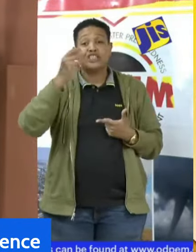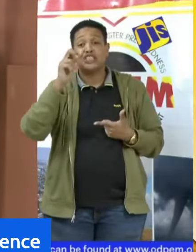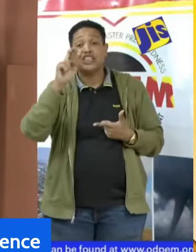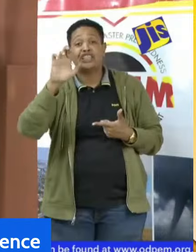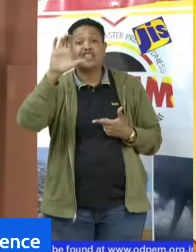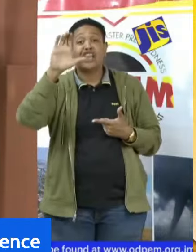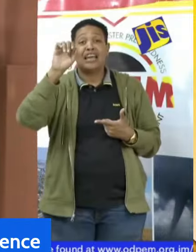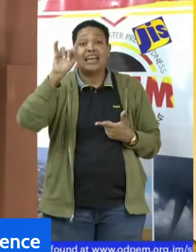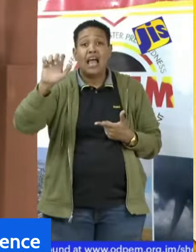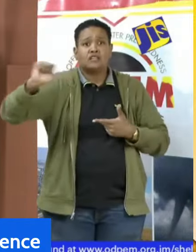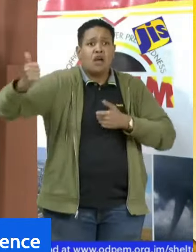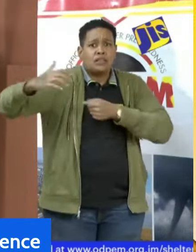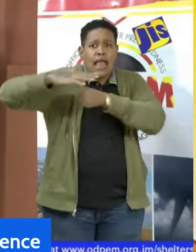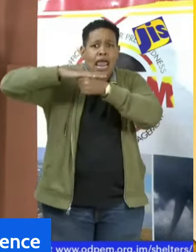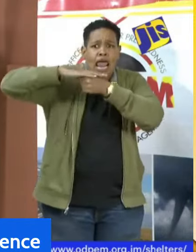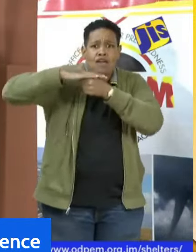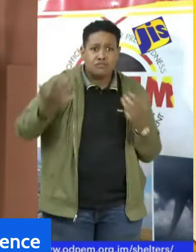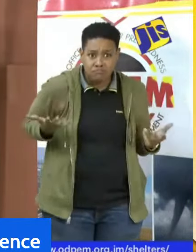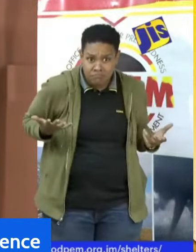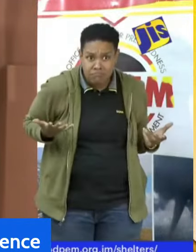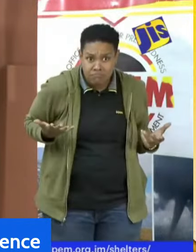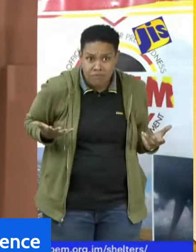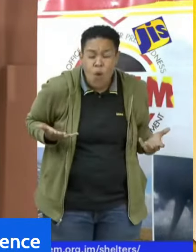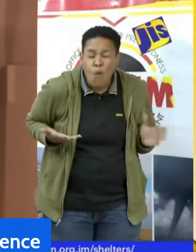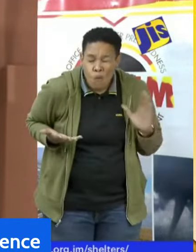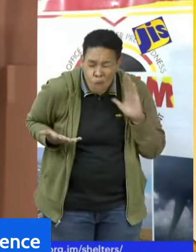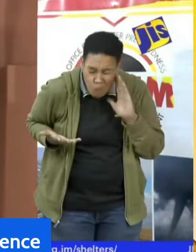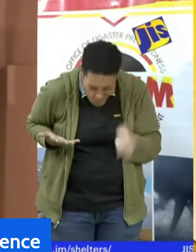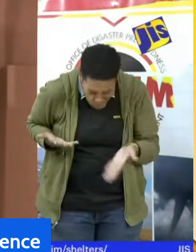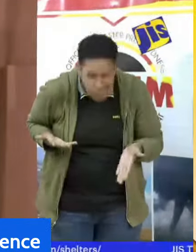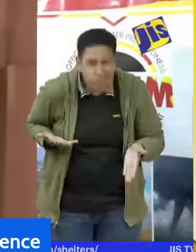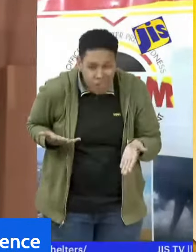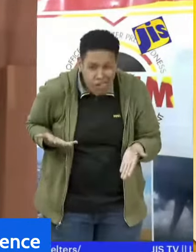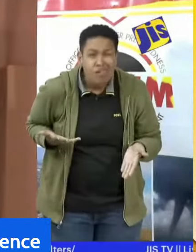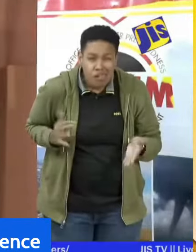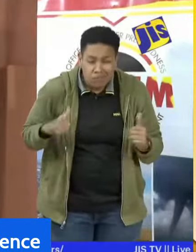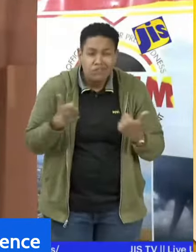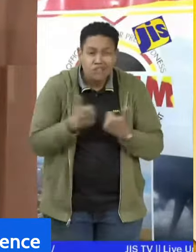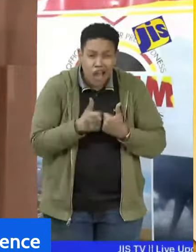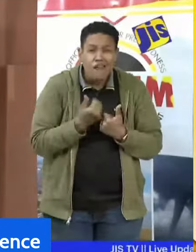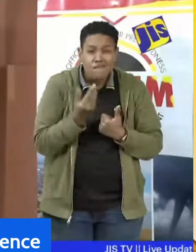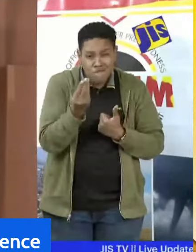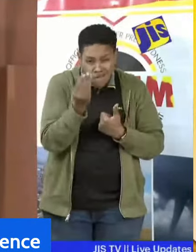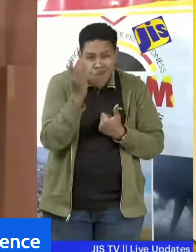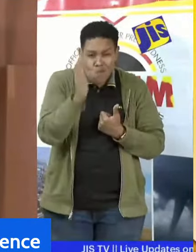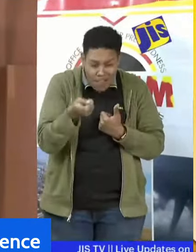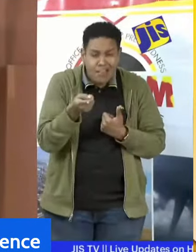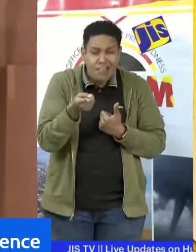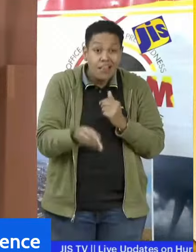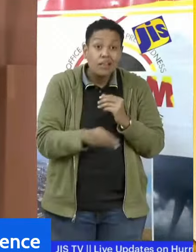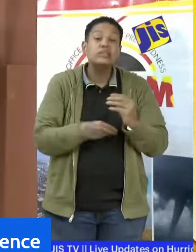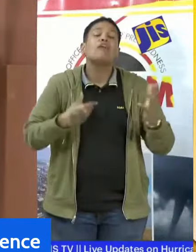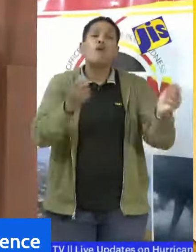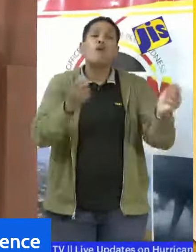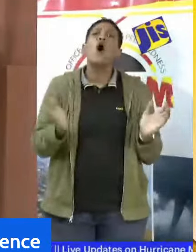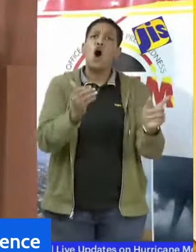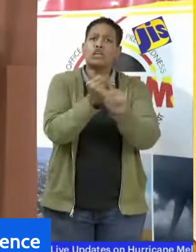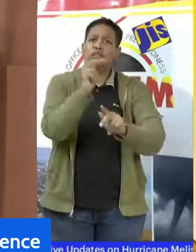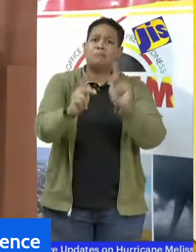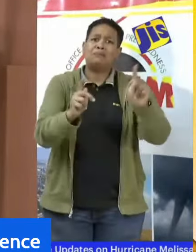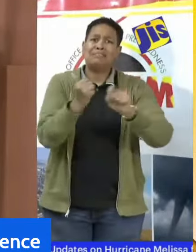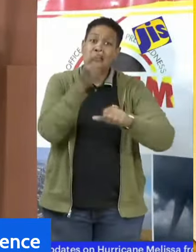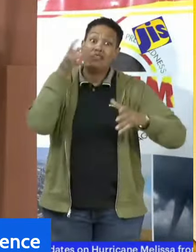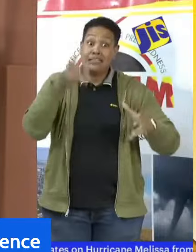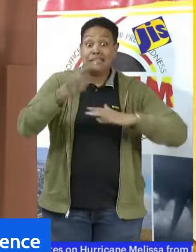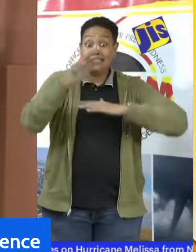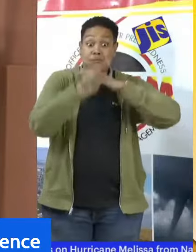other areas will face challenges. And I want to urge persons in